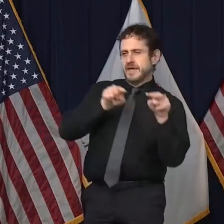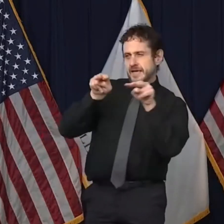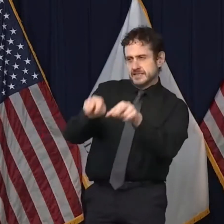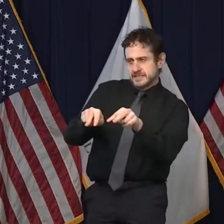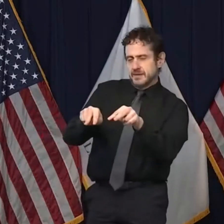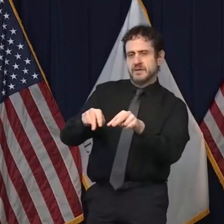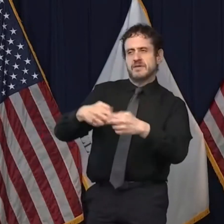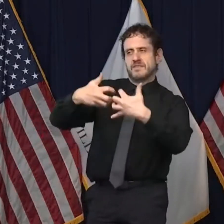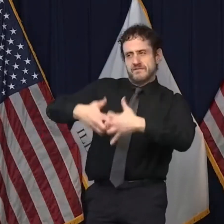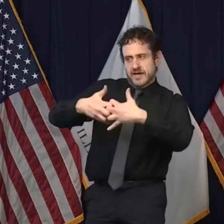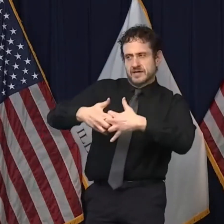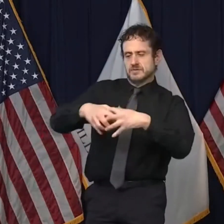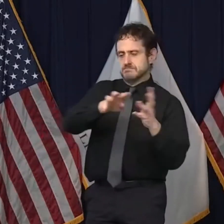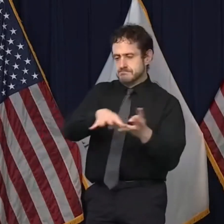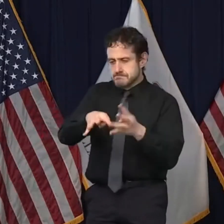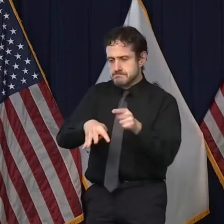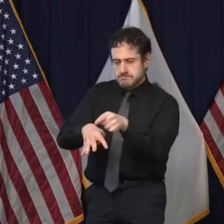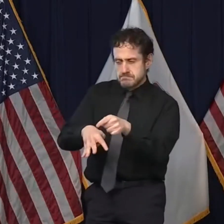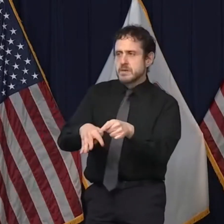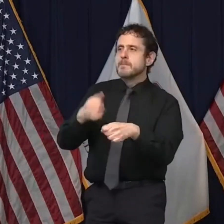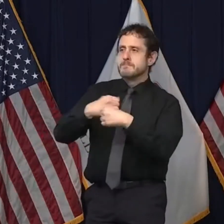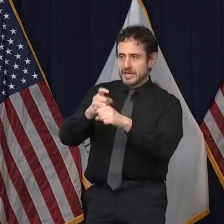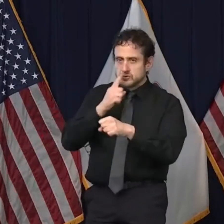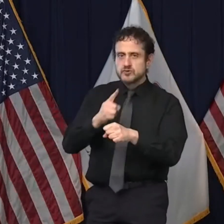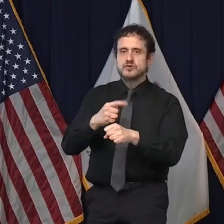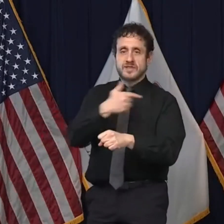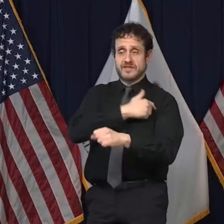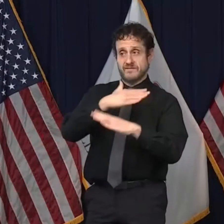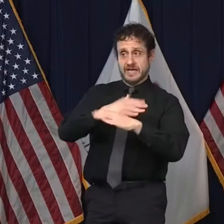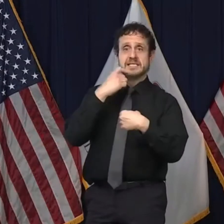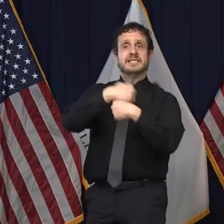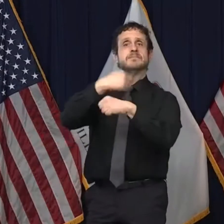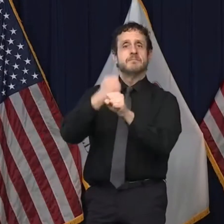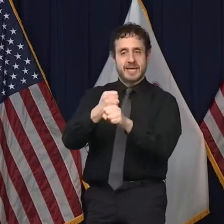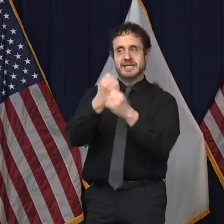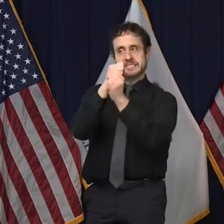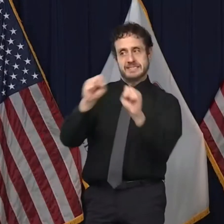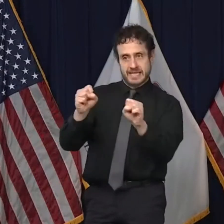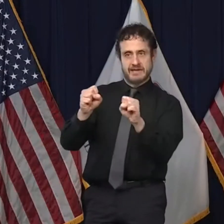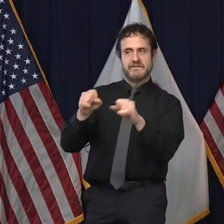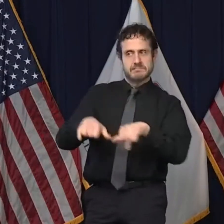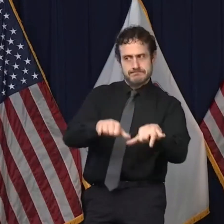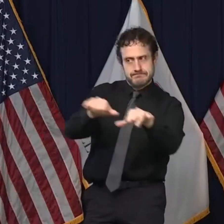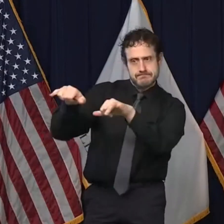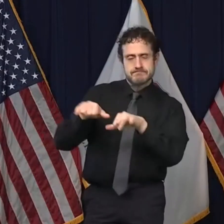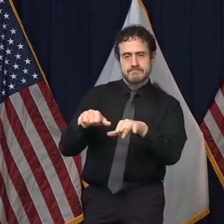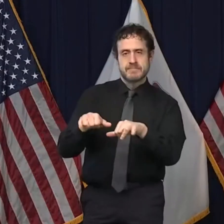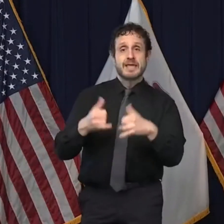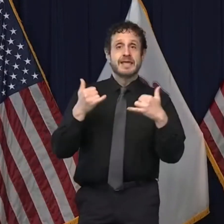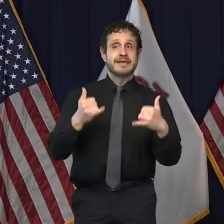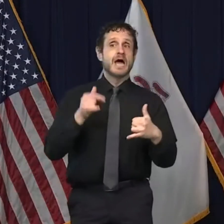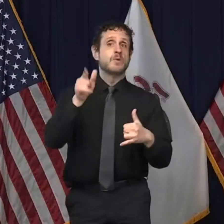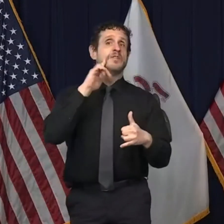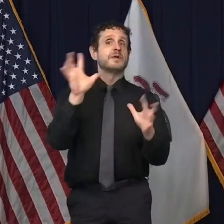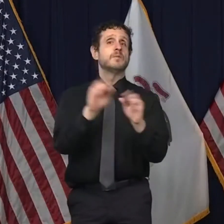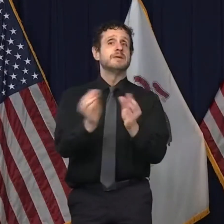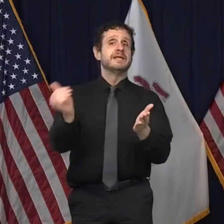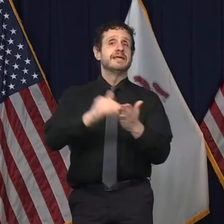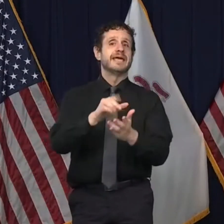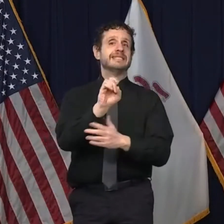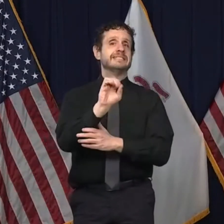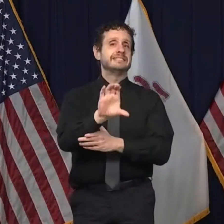and protocols for consistency and for safety. So exactly what will the December 10th meeting